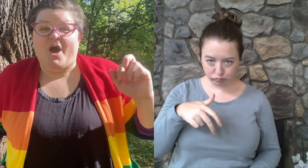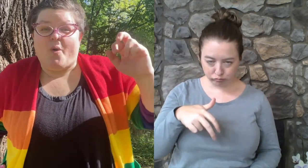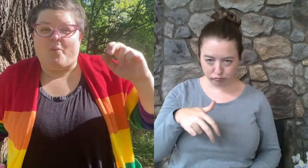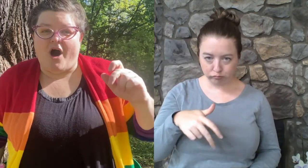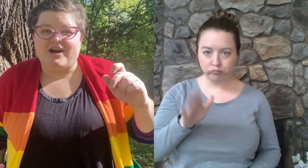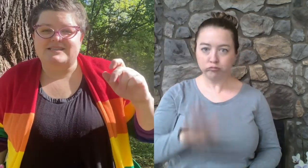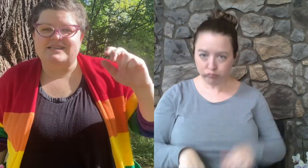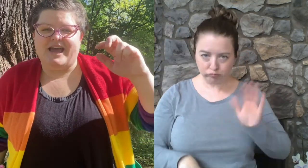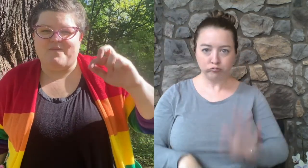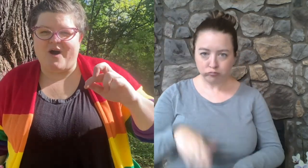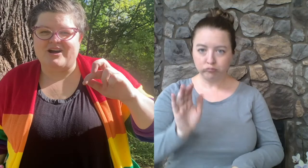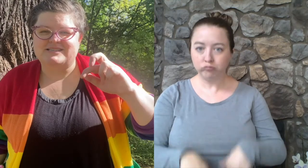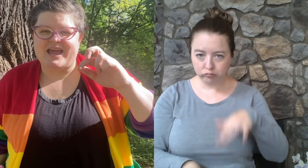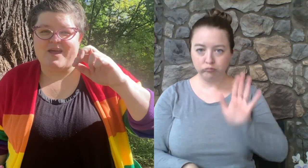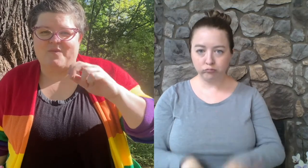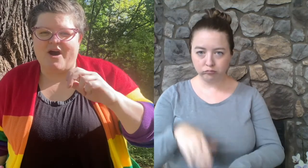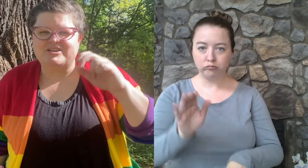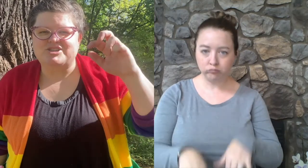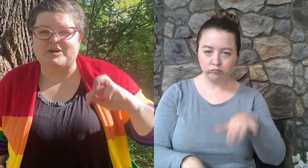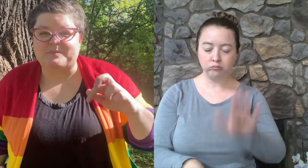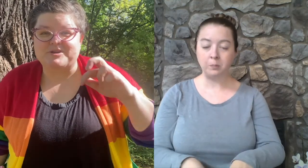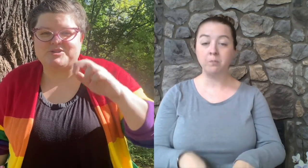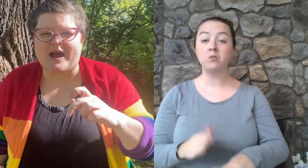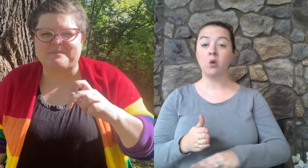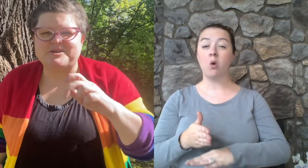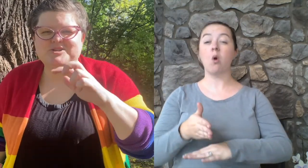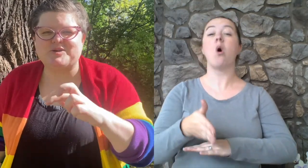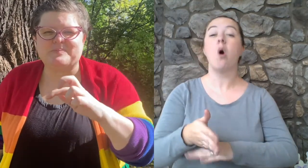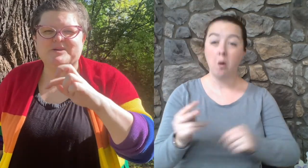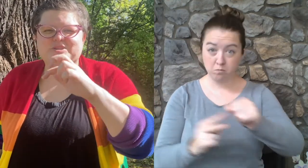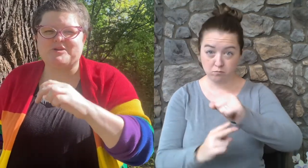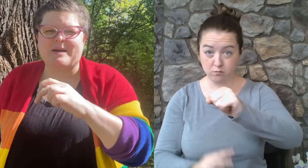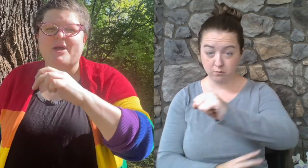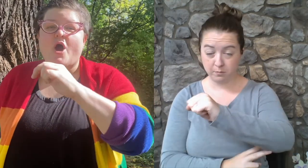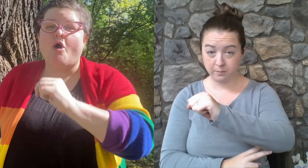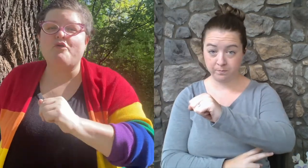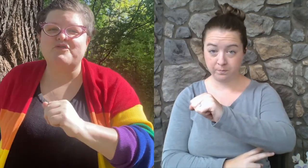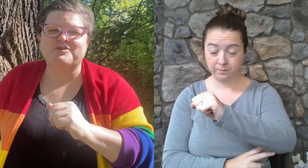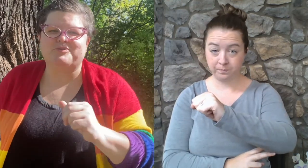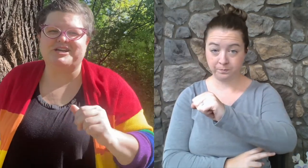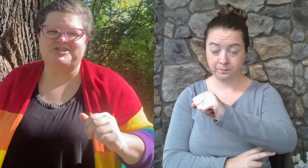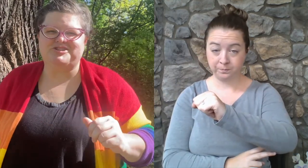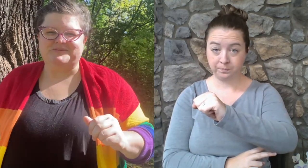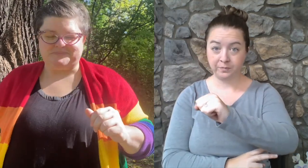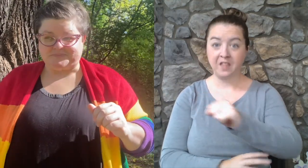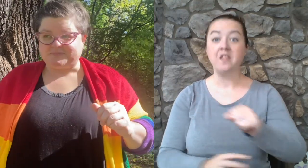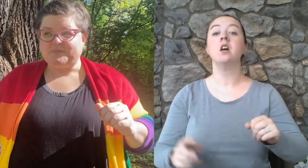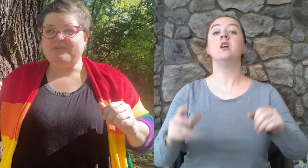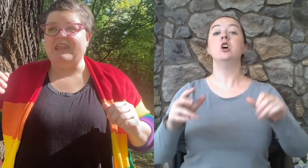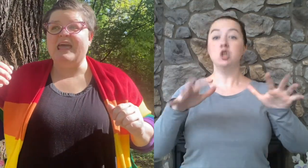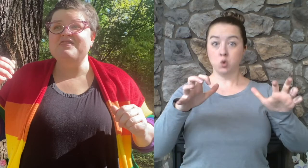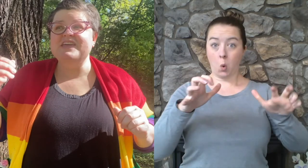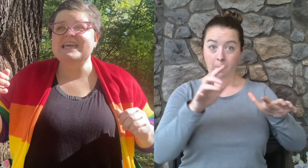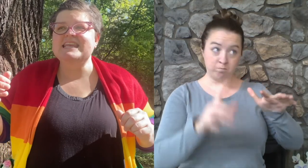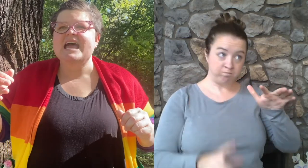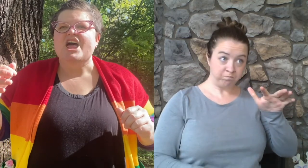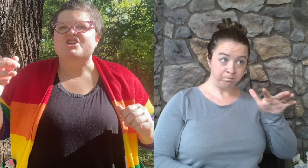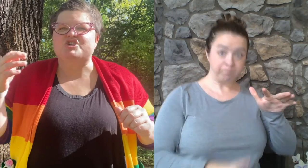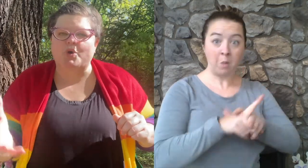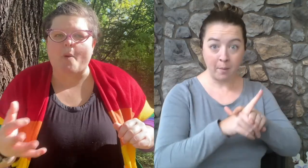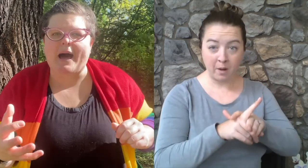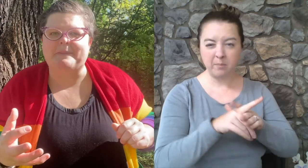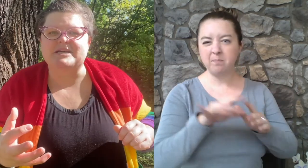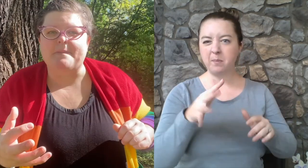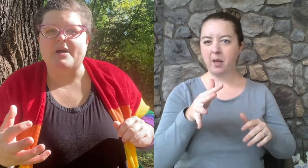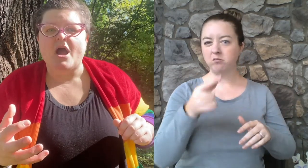Billy walked and walked and walked, trip, trap, over the bridge. And then the